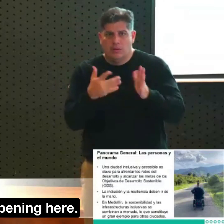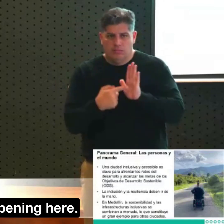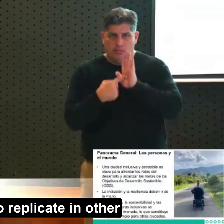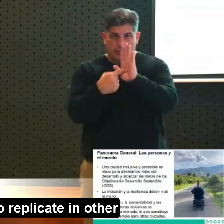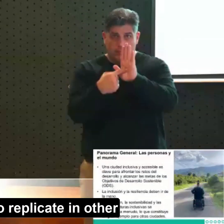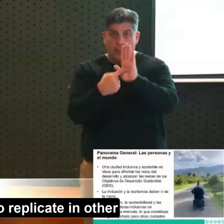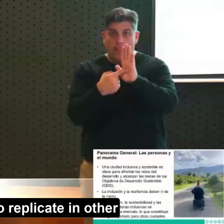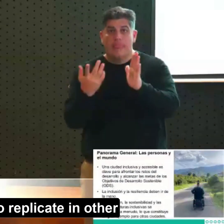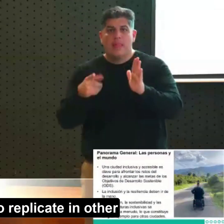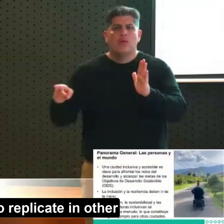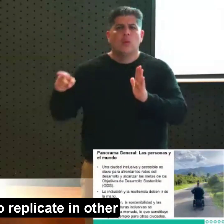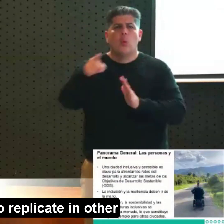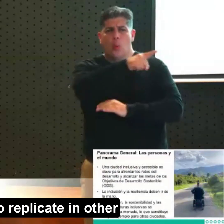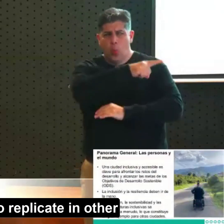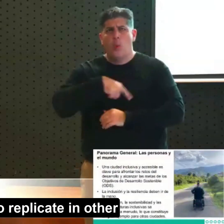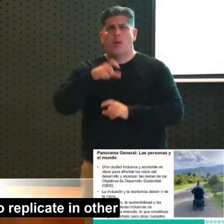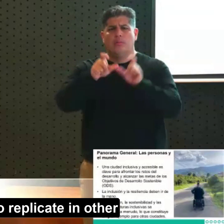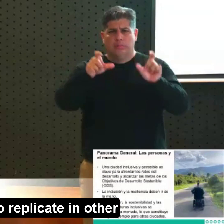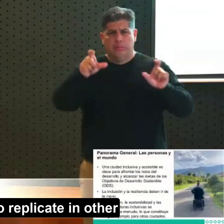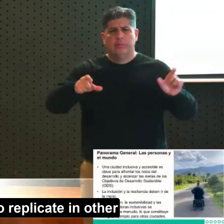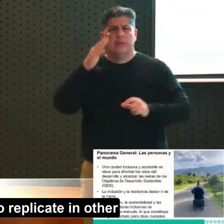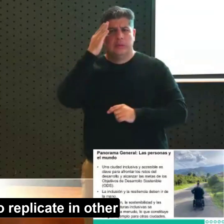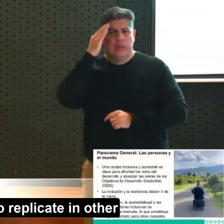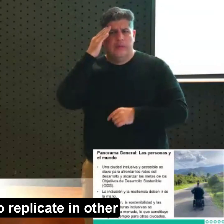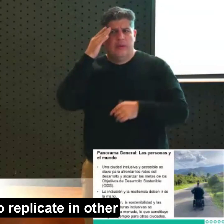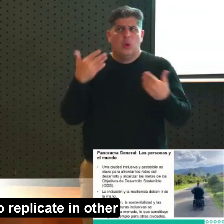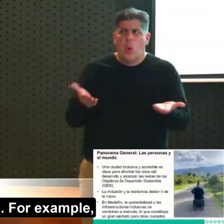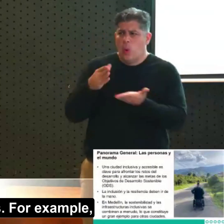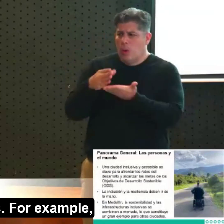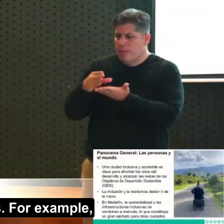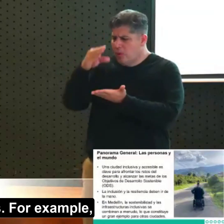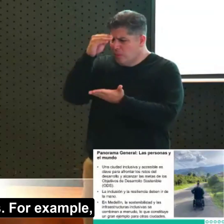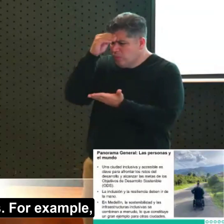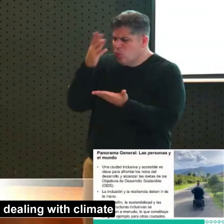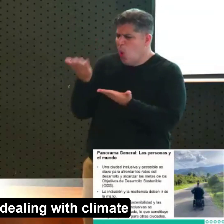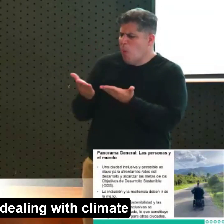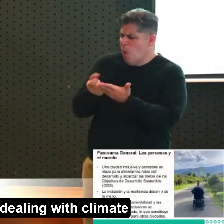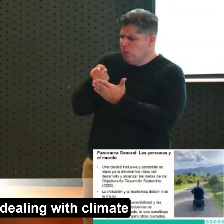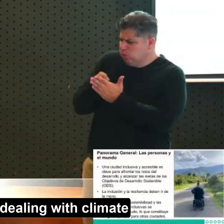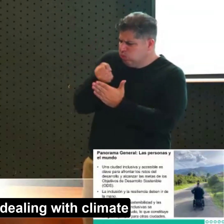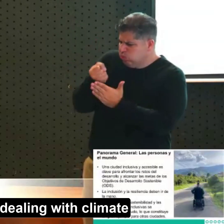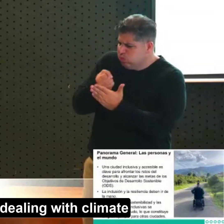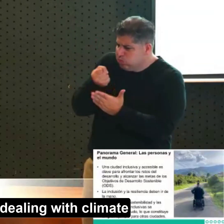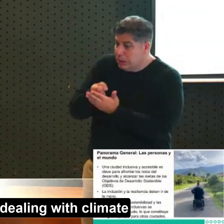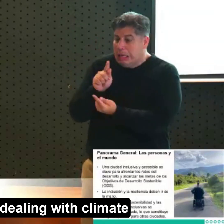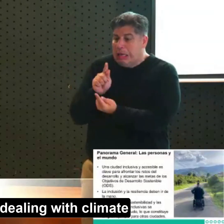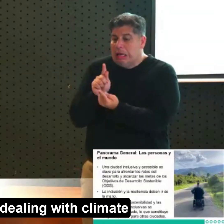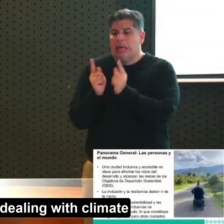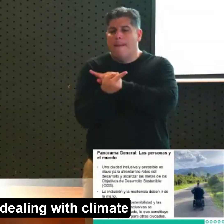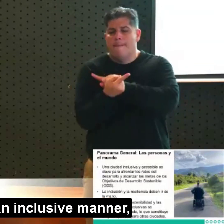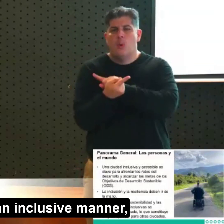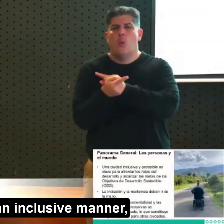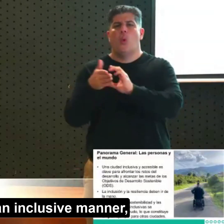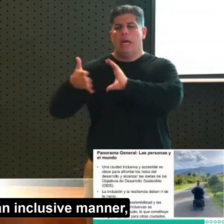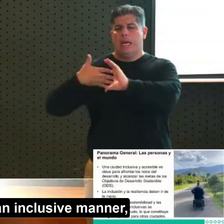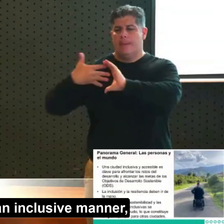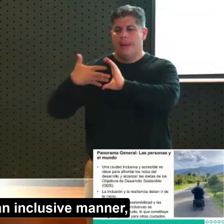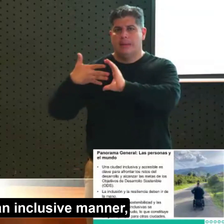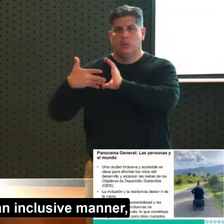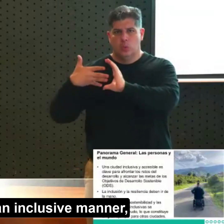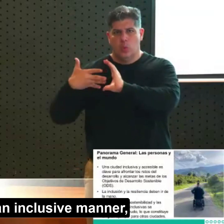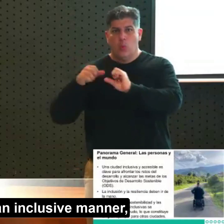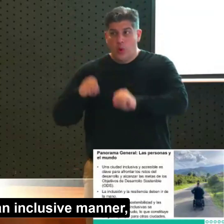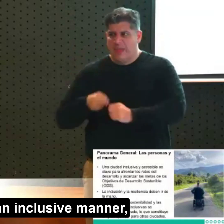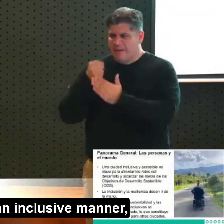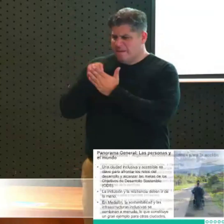happening here, we want to replicate in other places. For example, how we're dealing with climate change in an